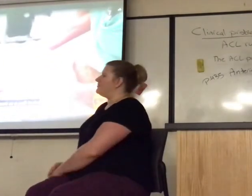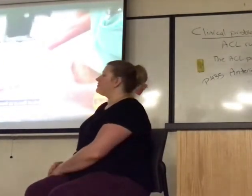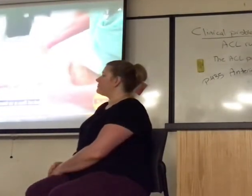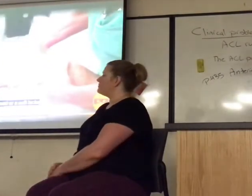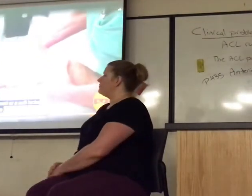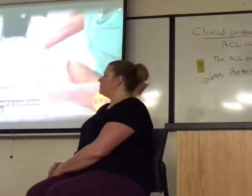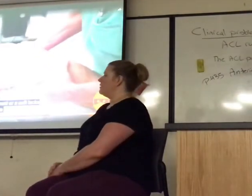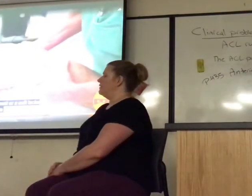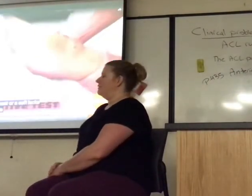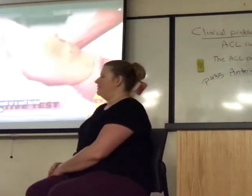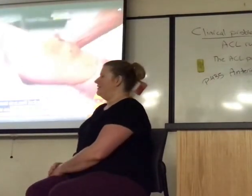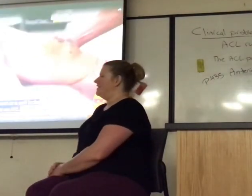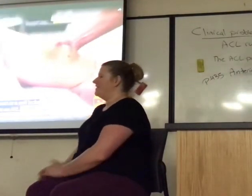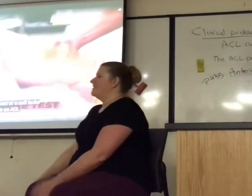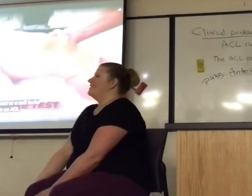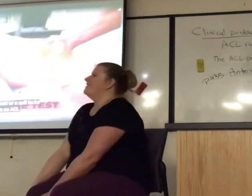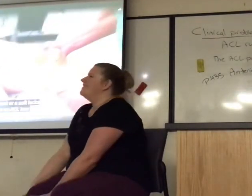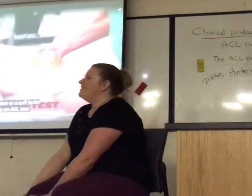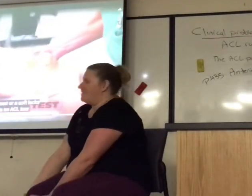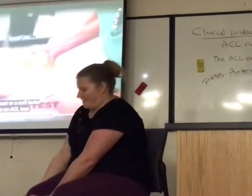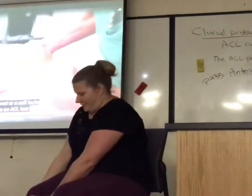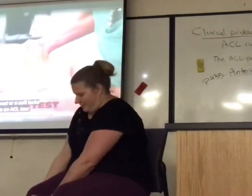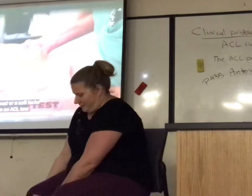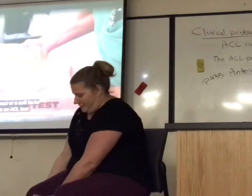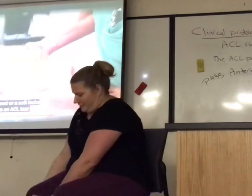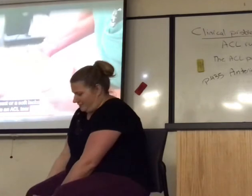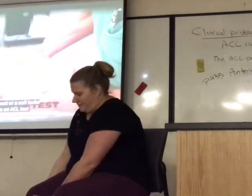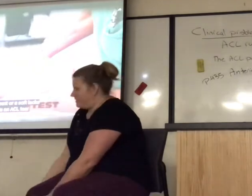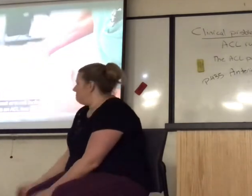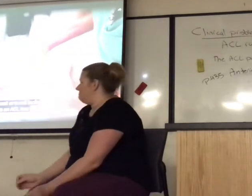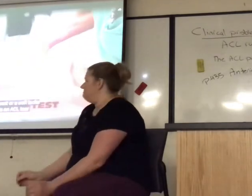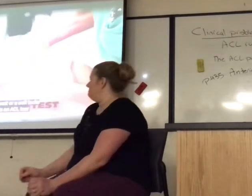lax endpoint suggests an ACL tear.